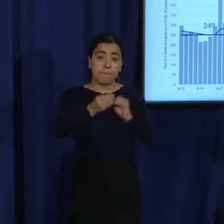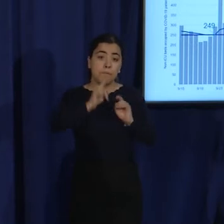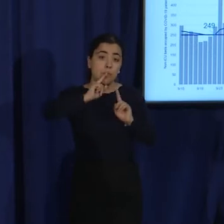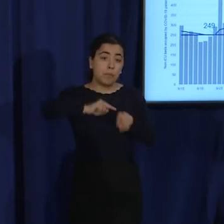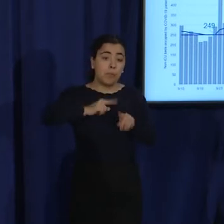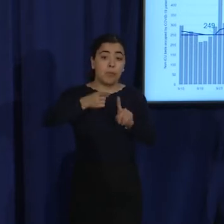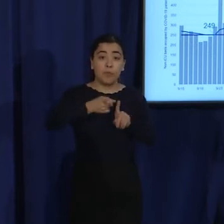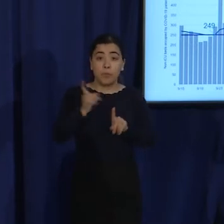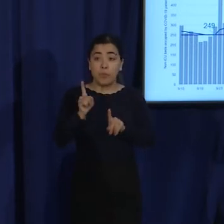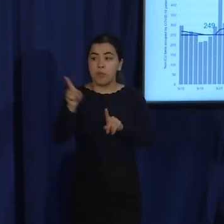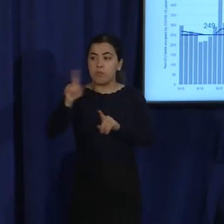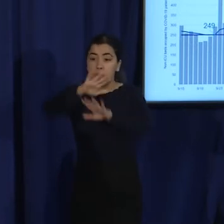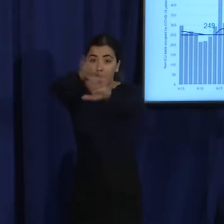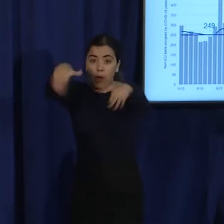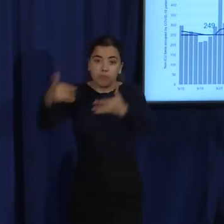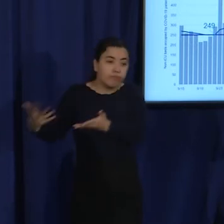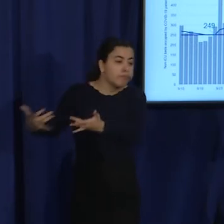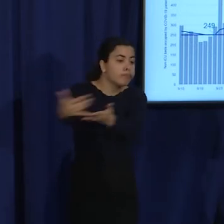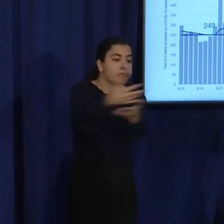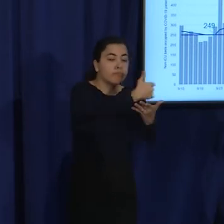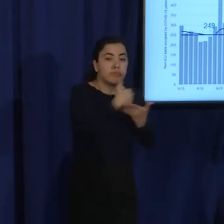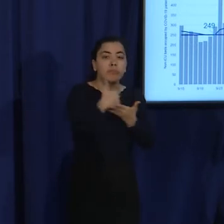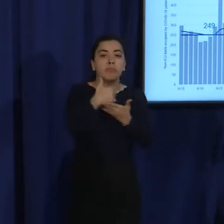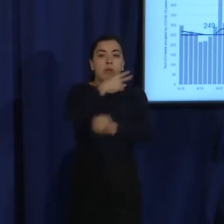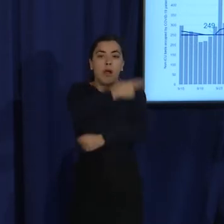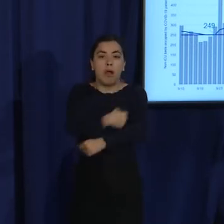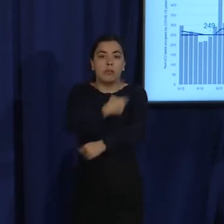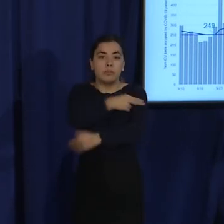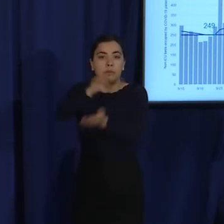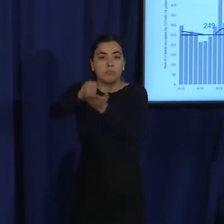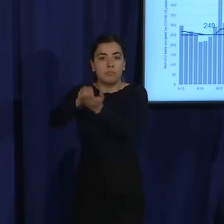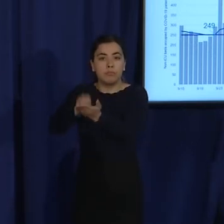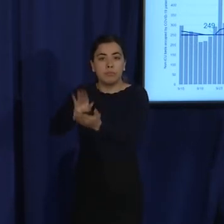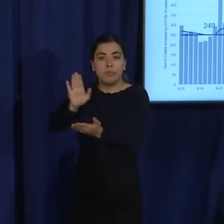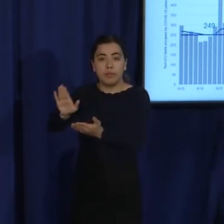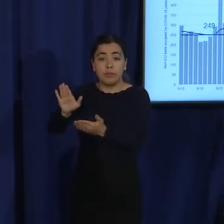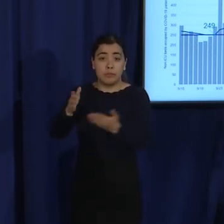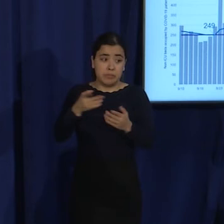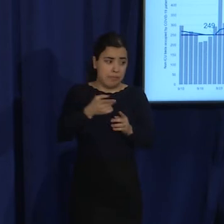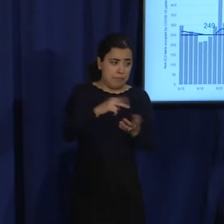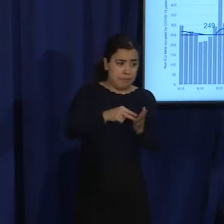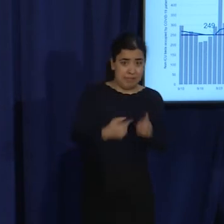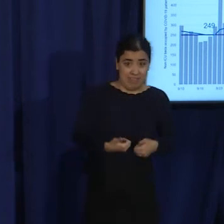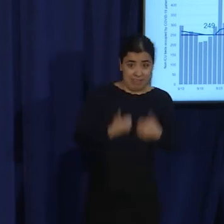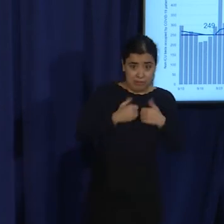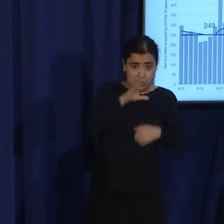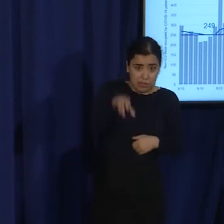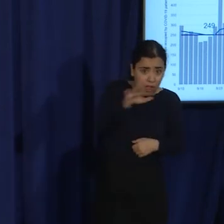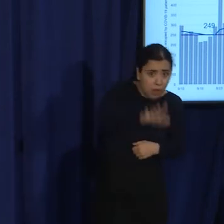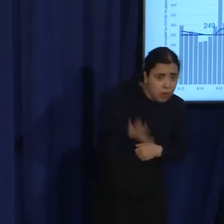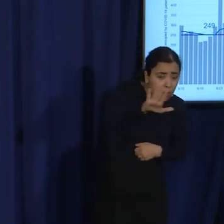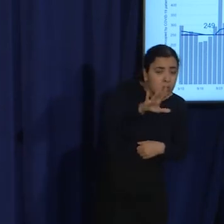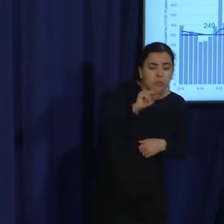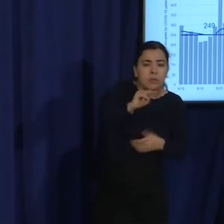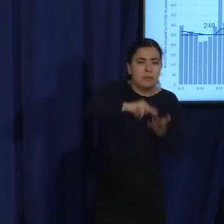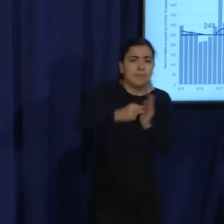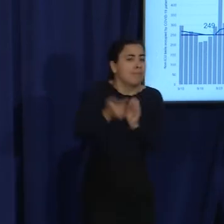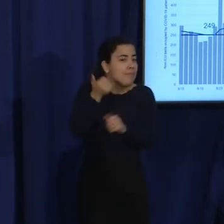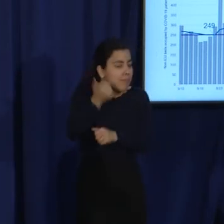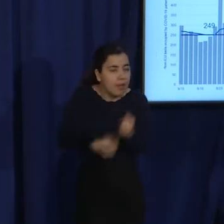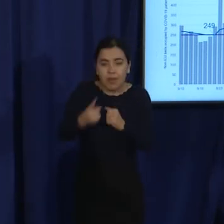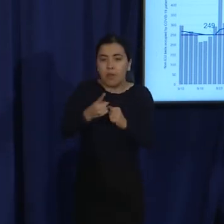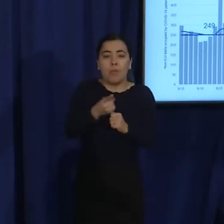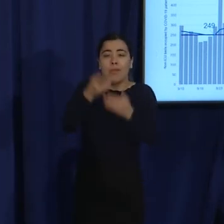in Chicago. These are not necessarily Chicago residents. These are people who are in any of our hospitals, whether they are in